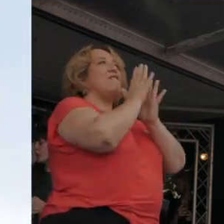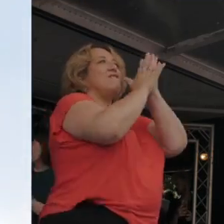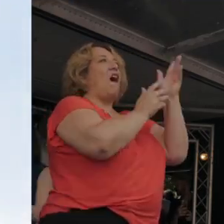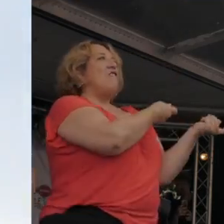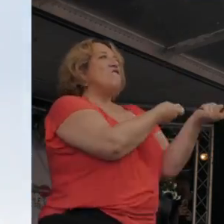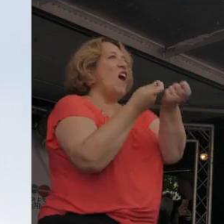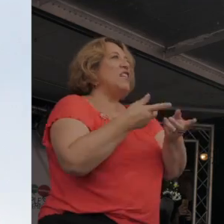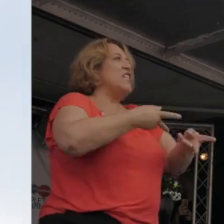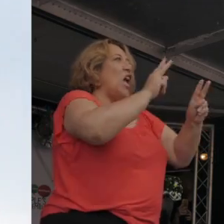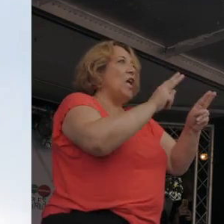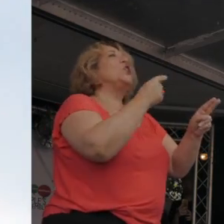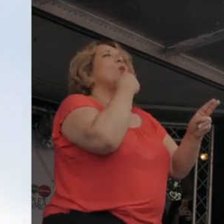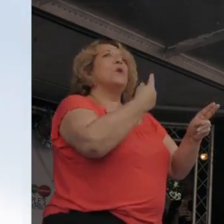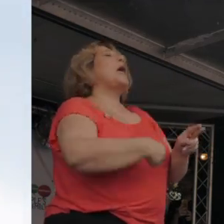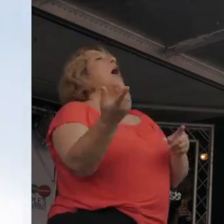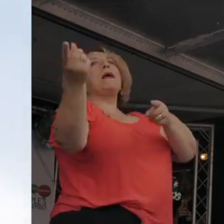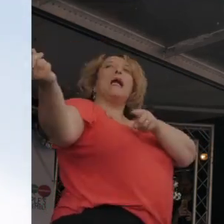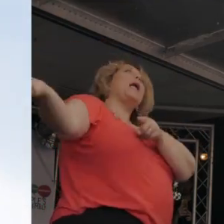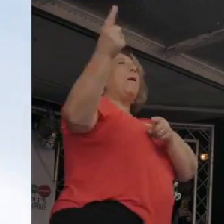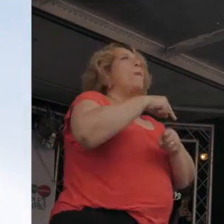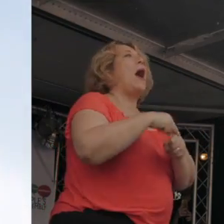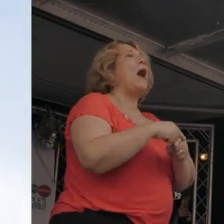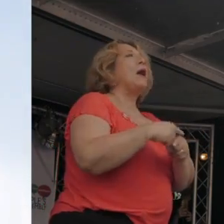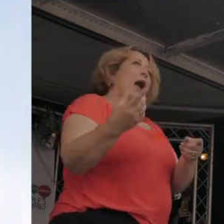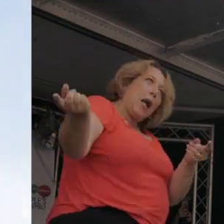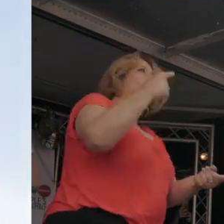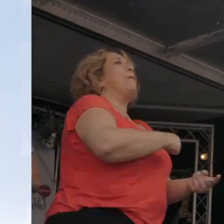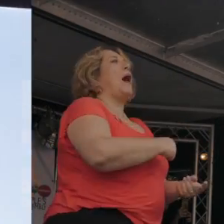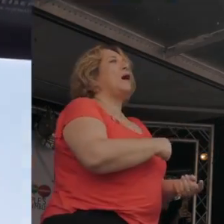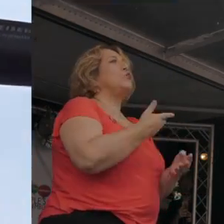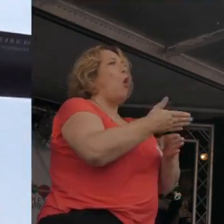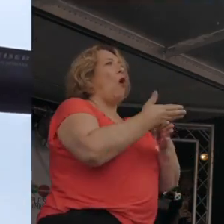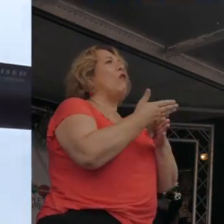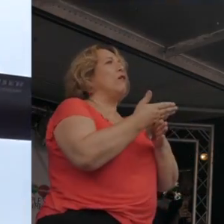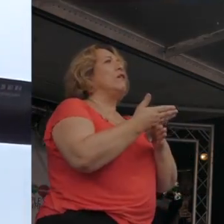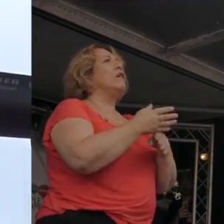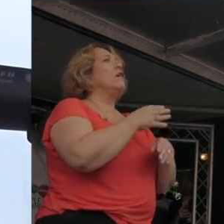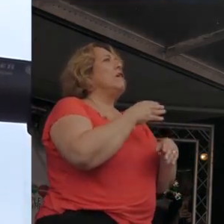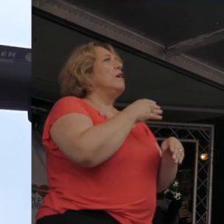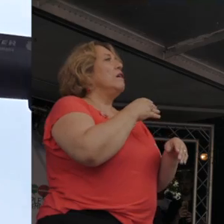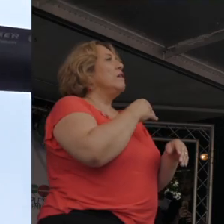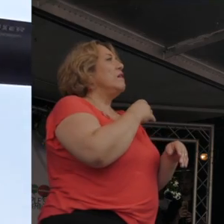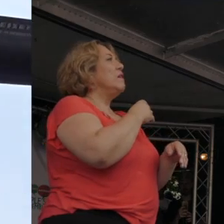back. 20,000 police officers, we'll give them their jobs back. But I tell you,